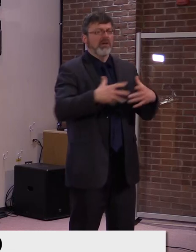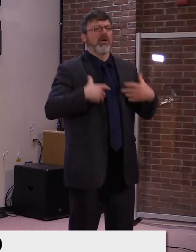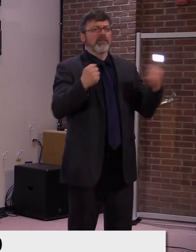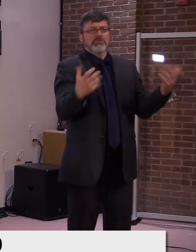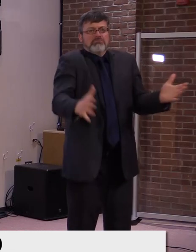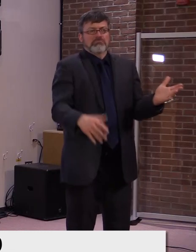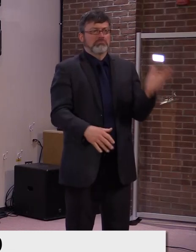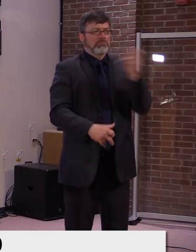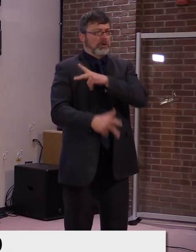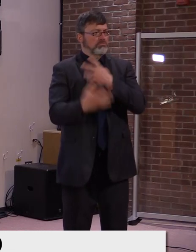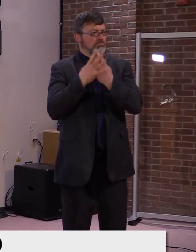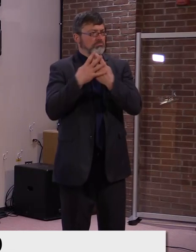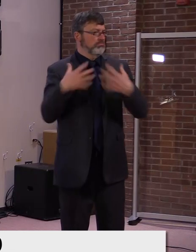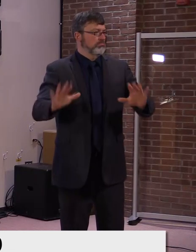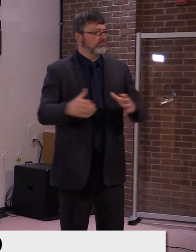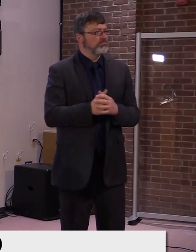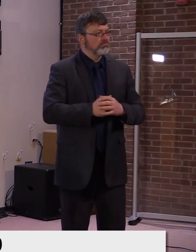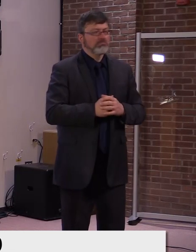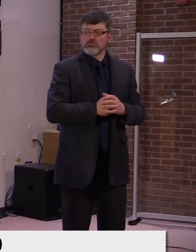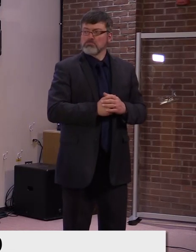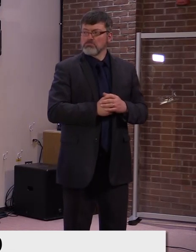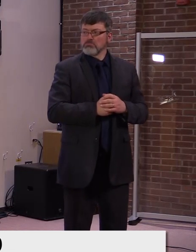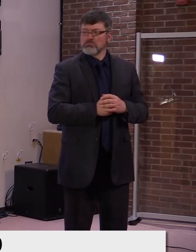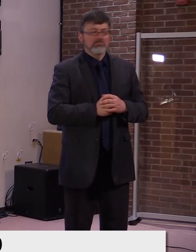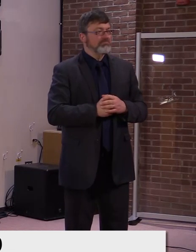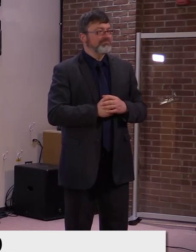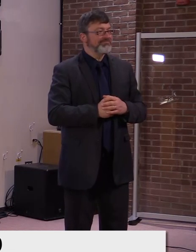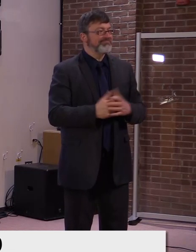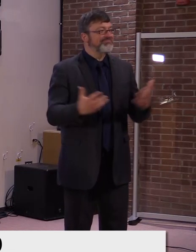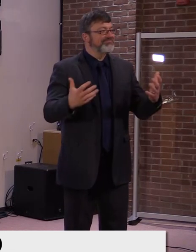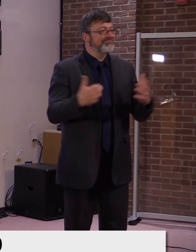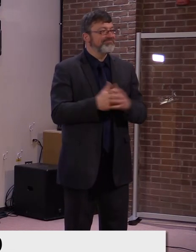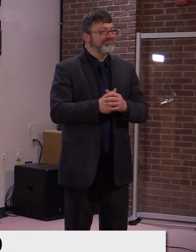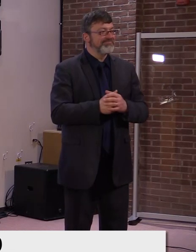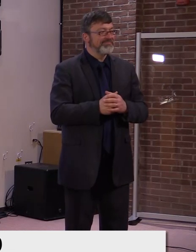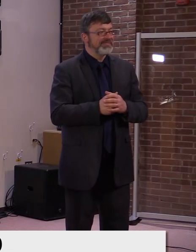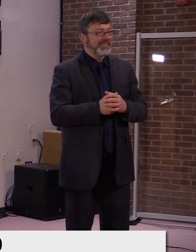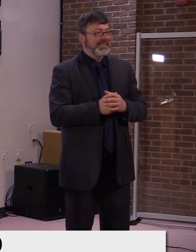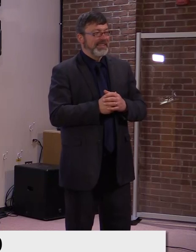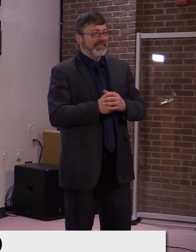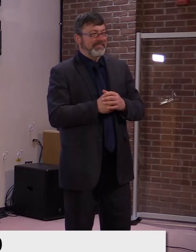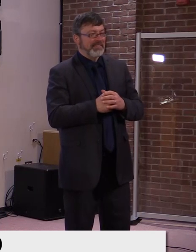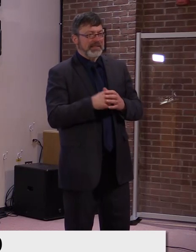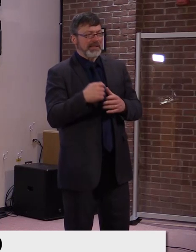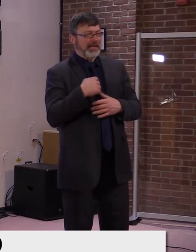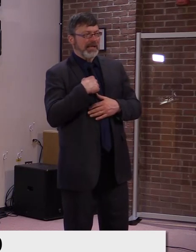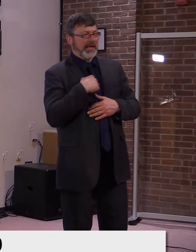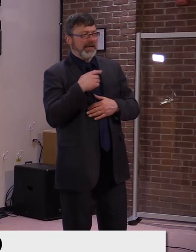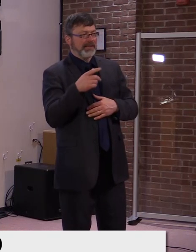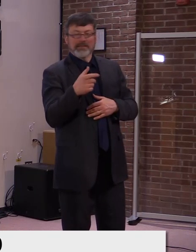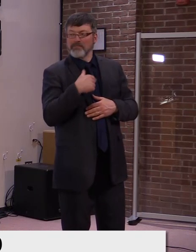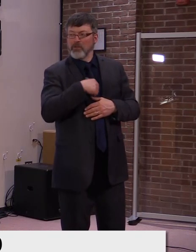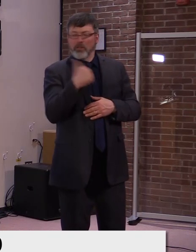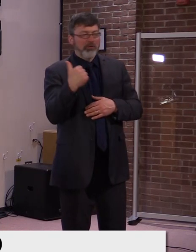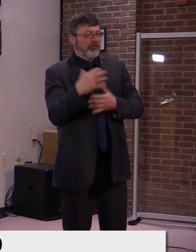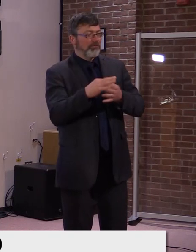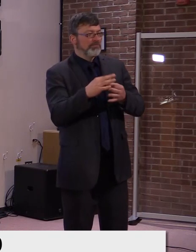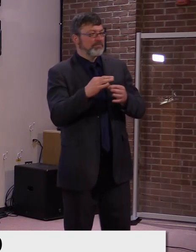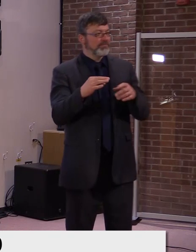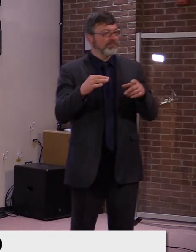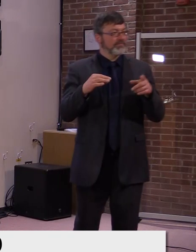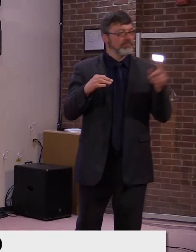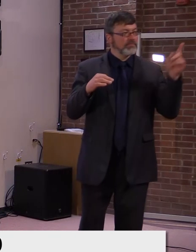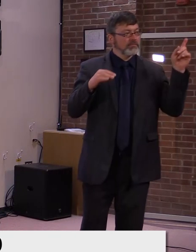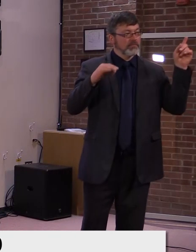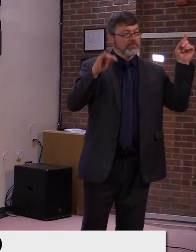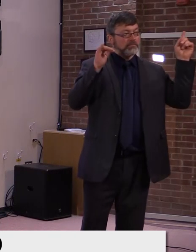You may very well have announced it, and I missed it. and the prison itself in lockdown, or is it now been returned